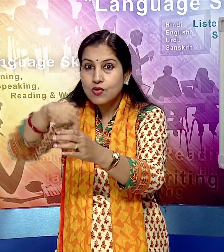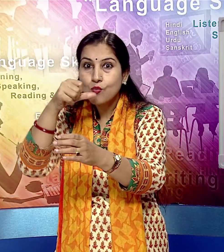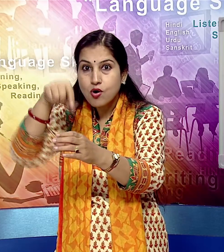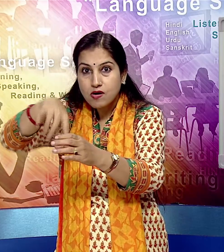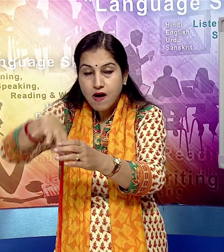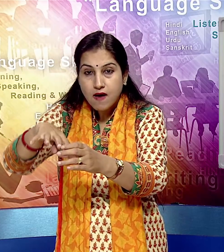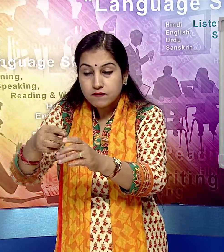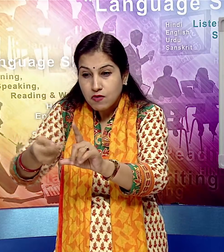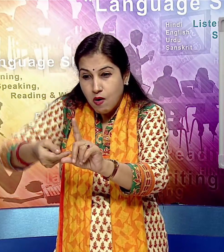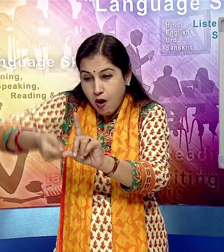very high speed.